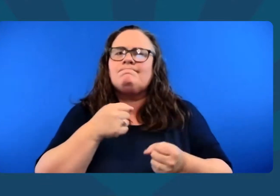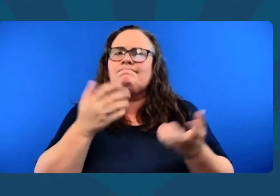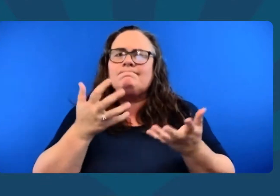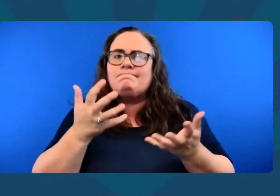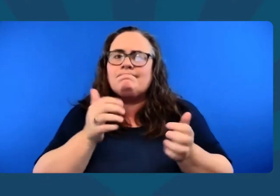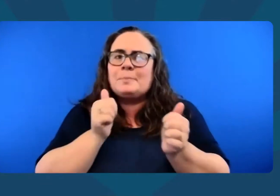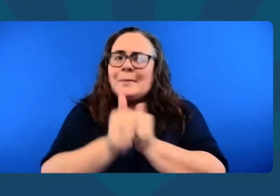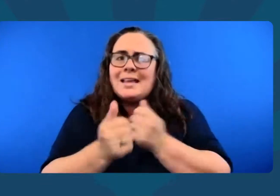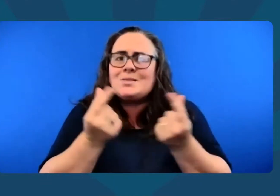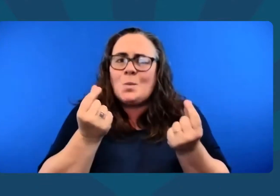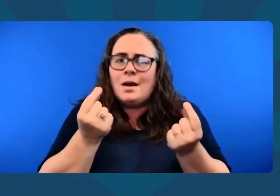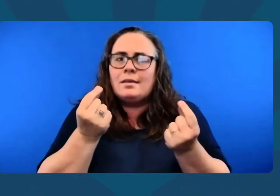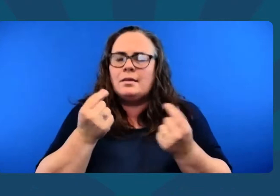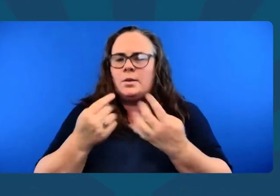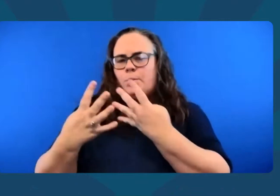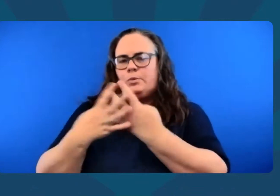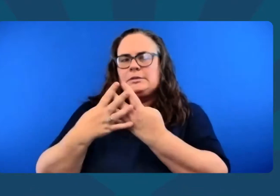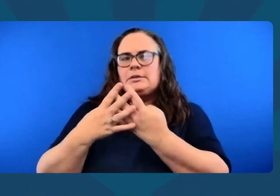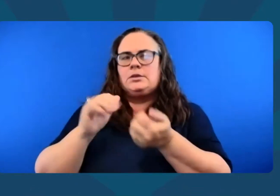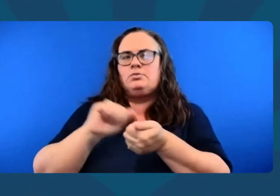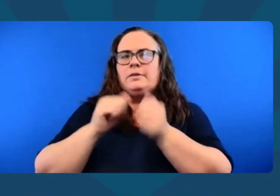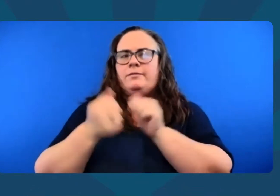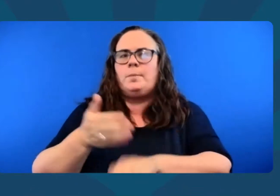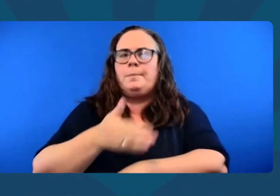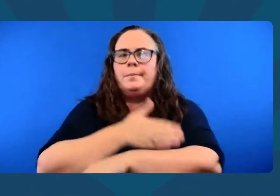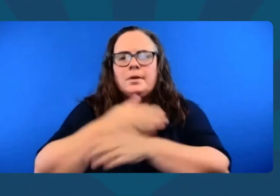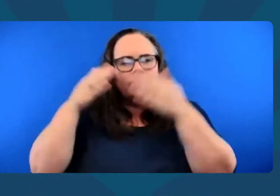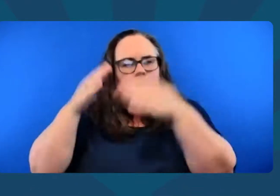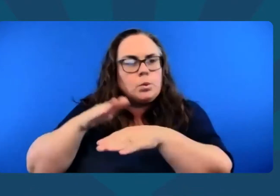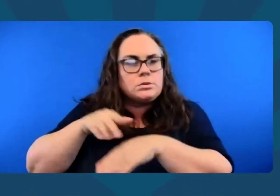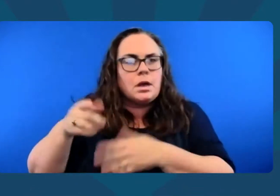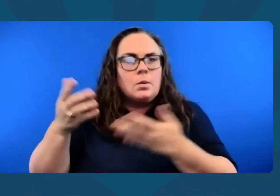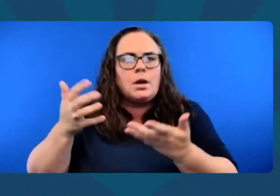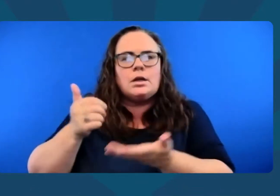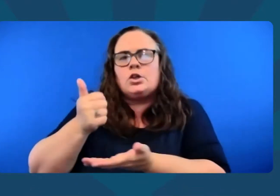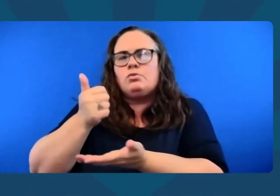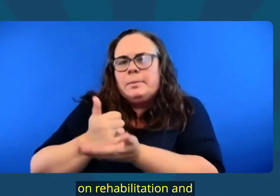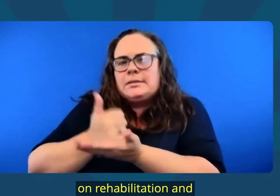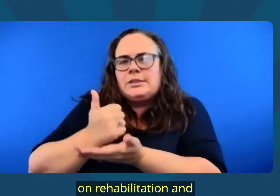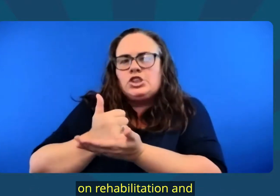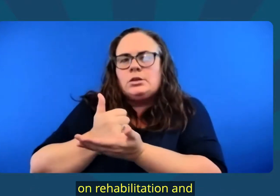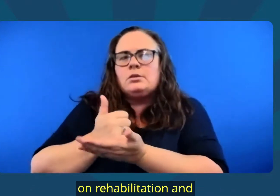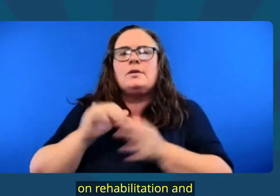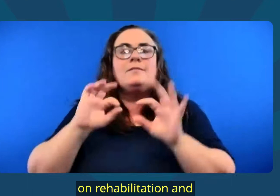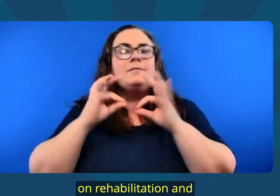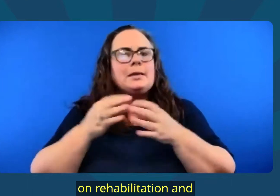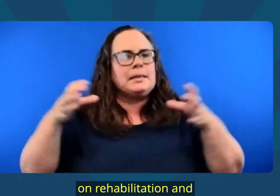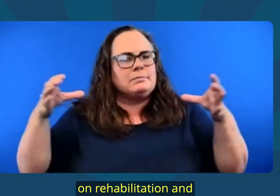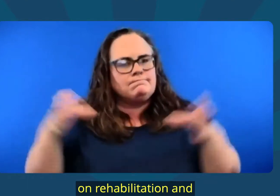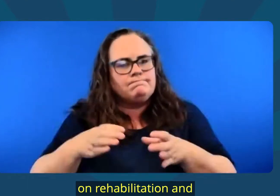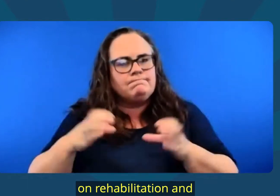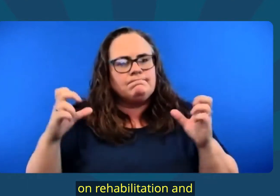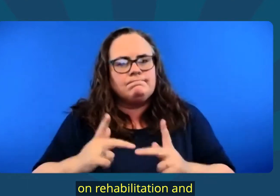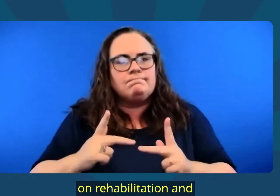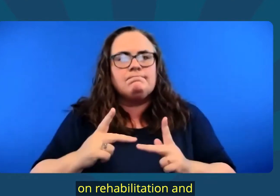I will fight for and actually pass prison reform focused on rehabilitation